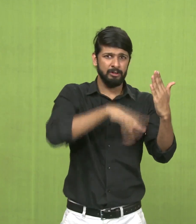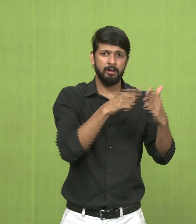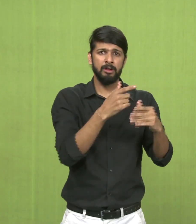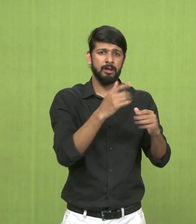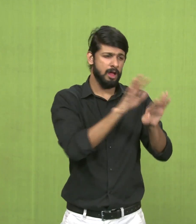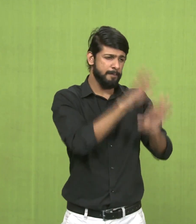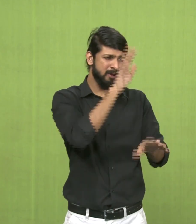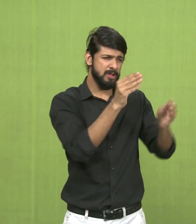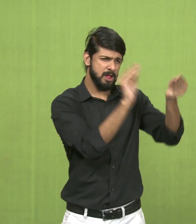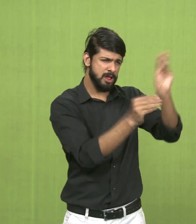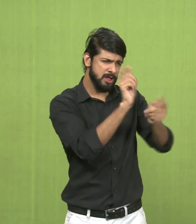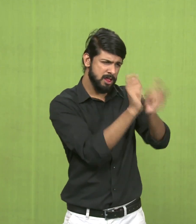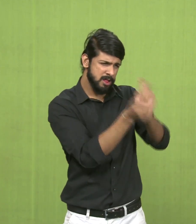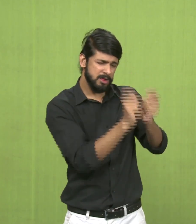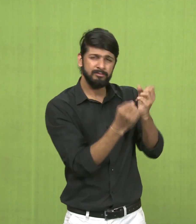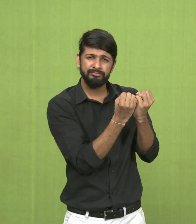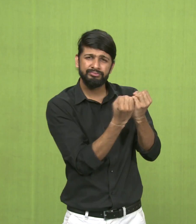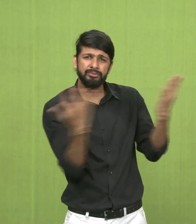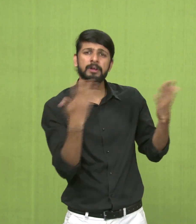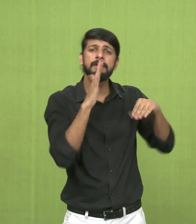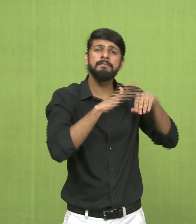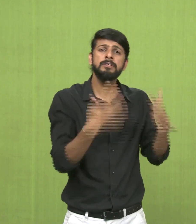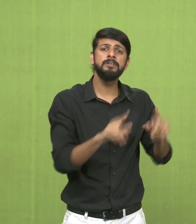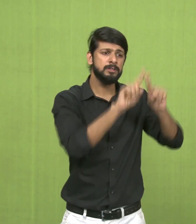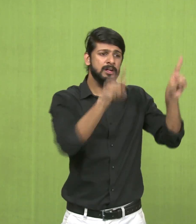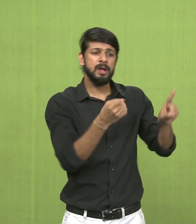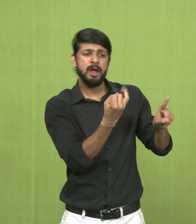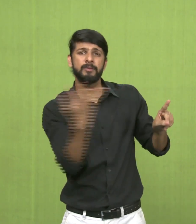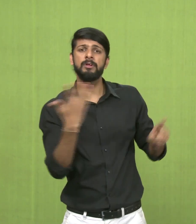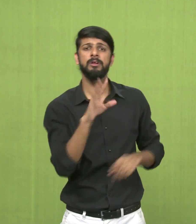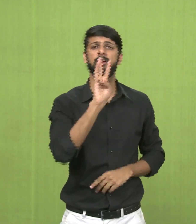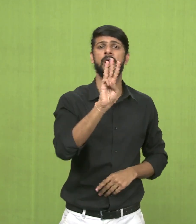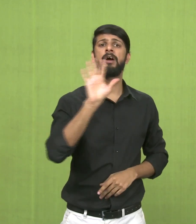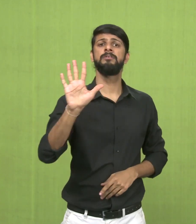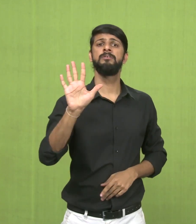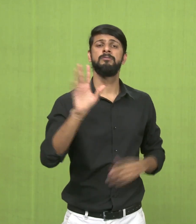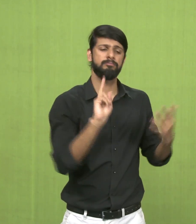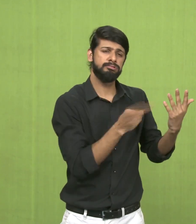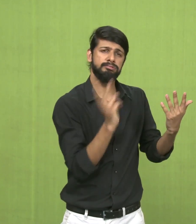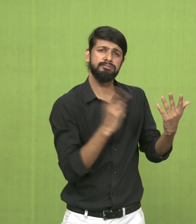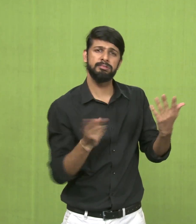Vasily Kandinsky painted 35 improvisations.